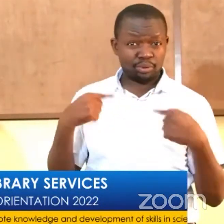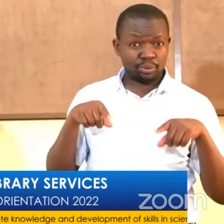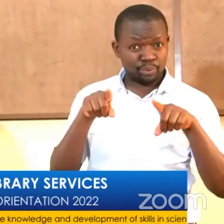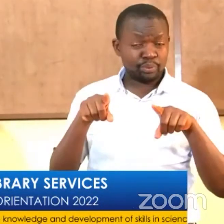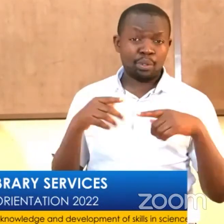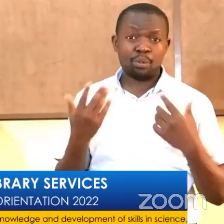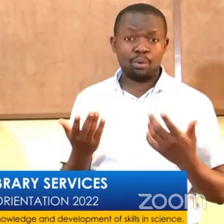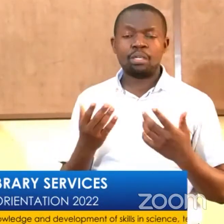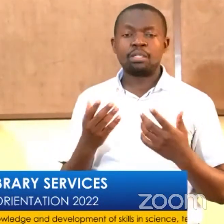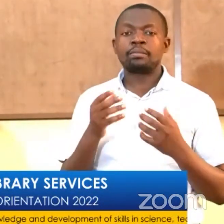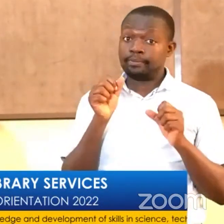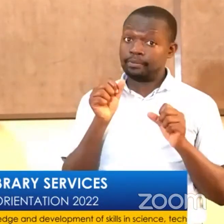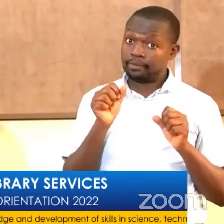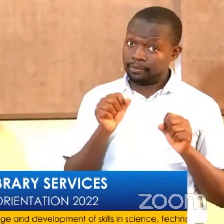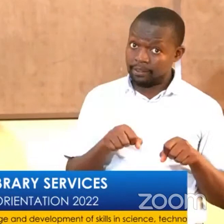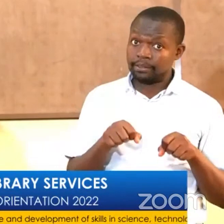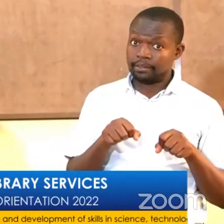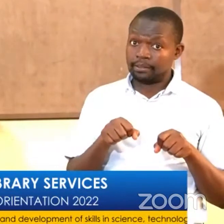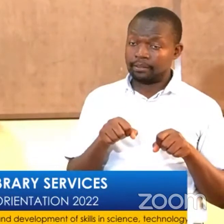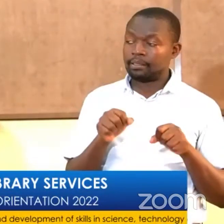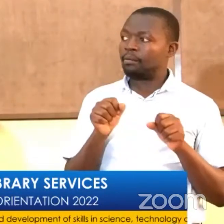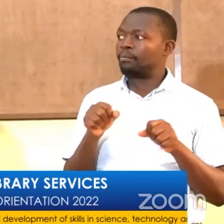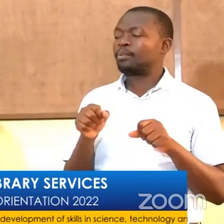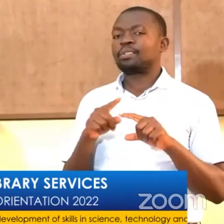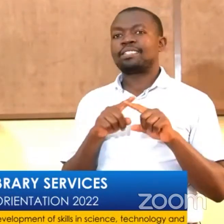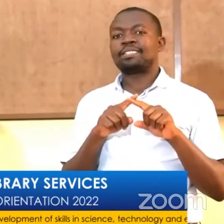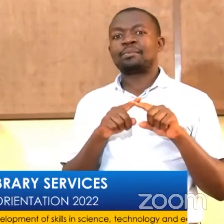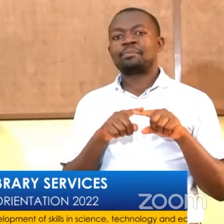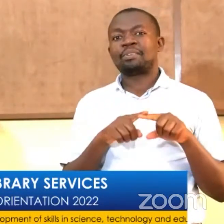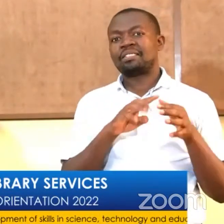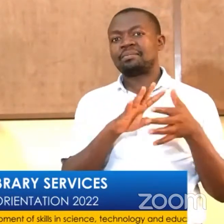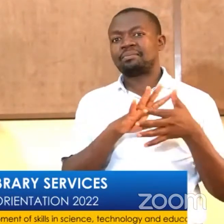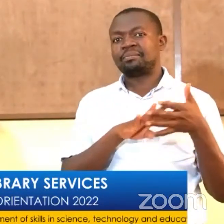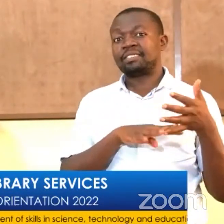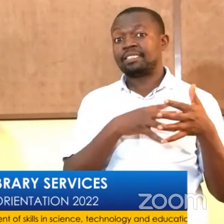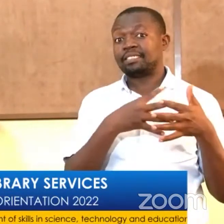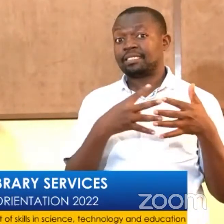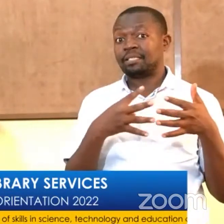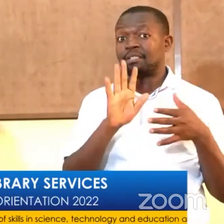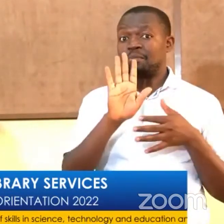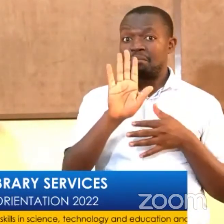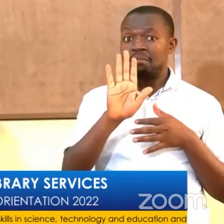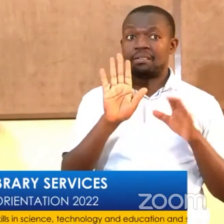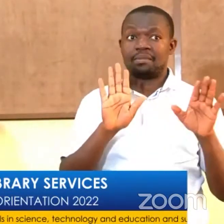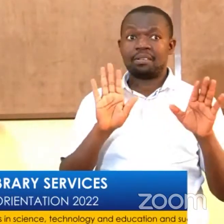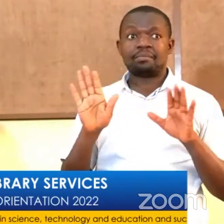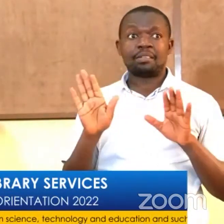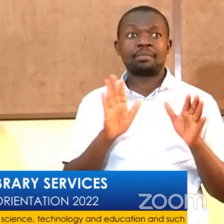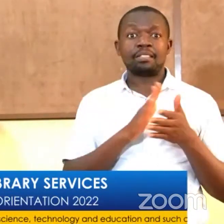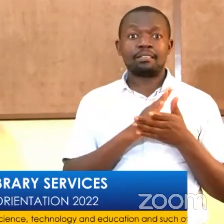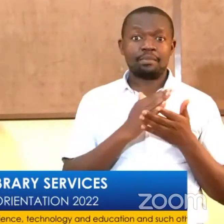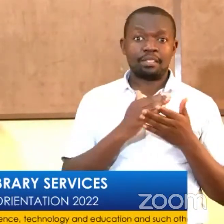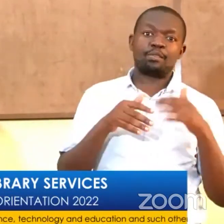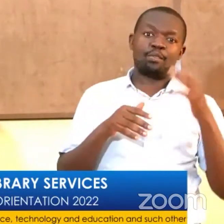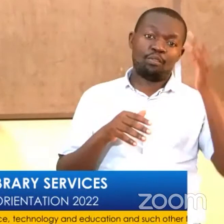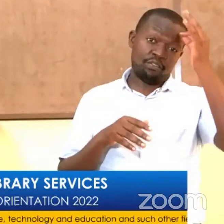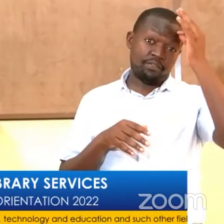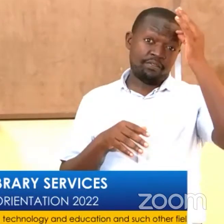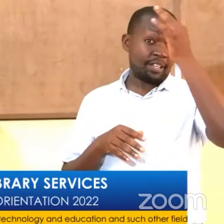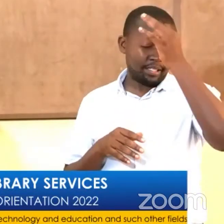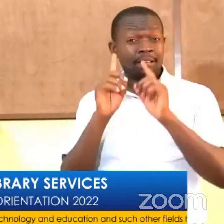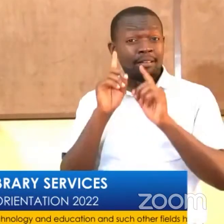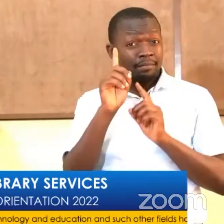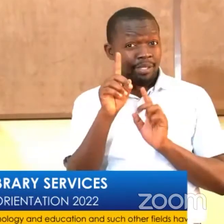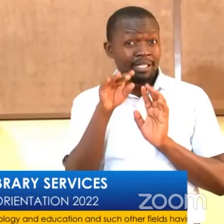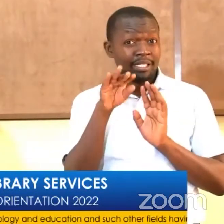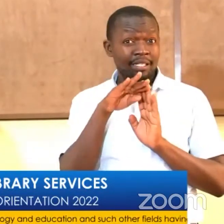Yes, they may be on depending on the timetable at your department or faculty. But the program